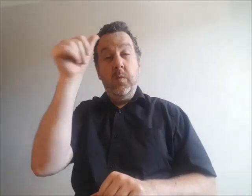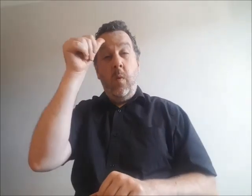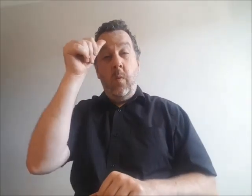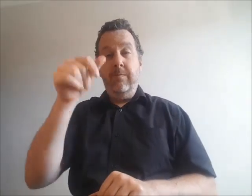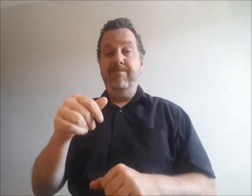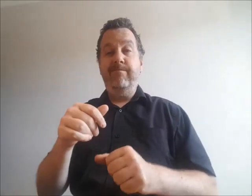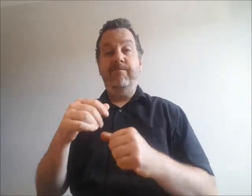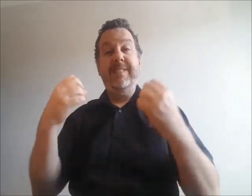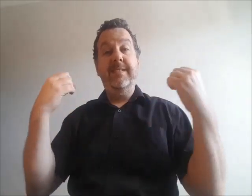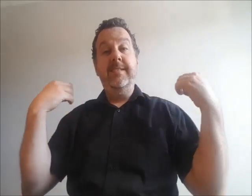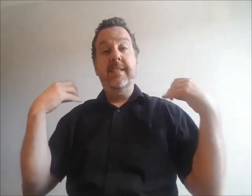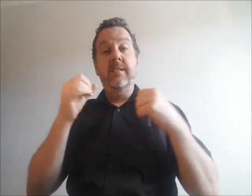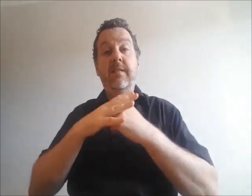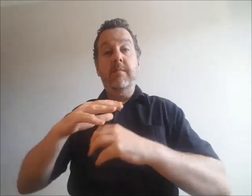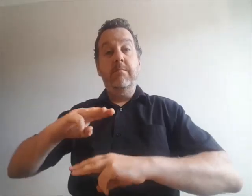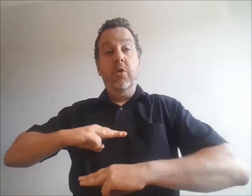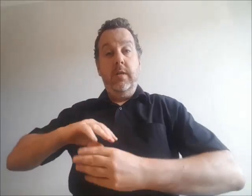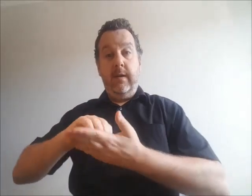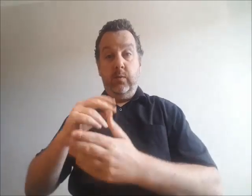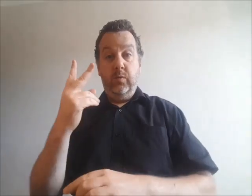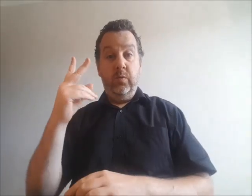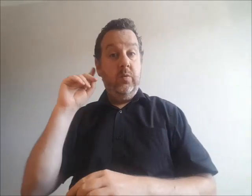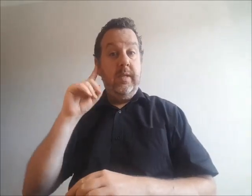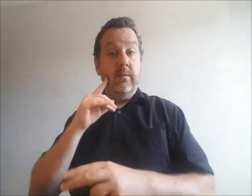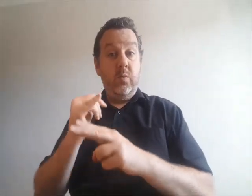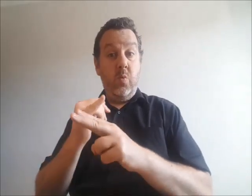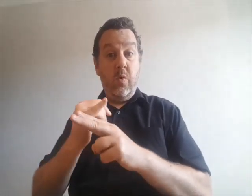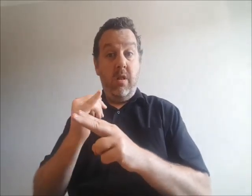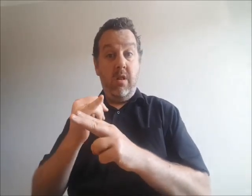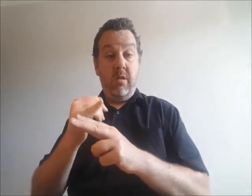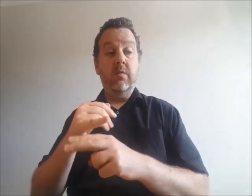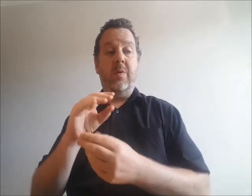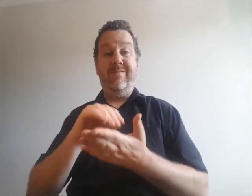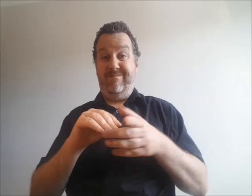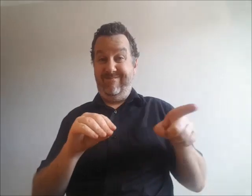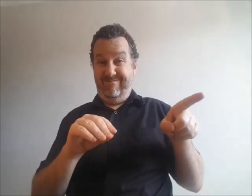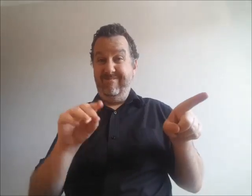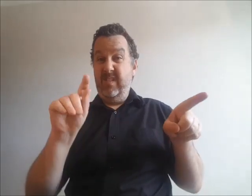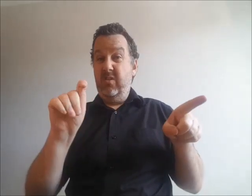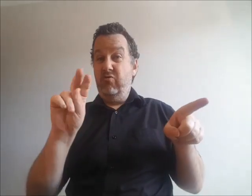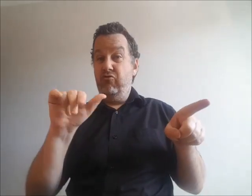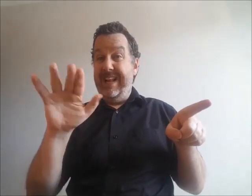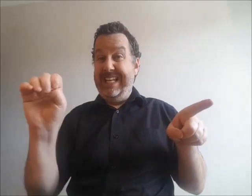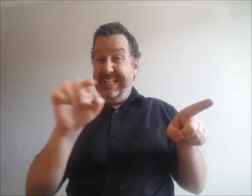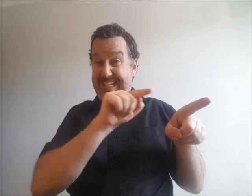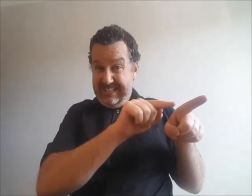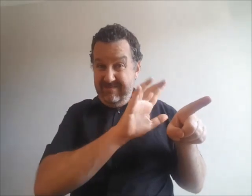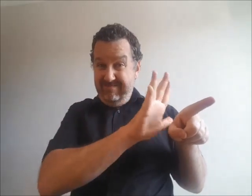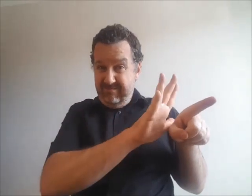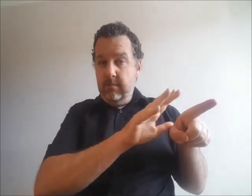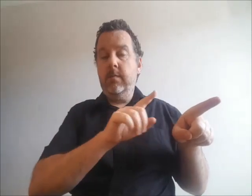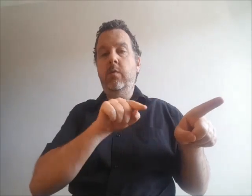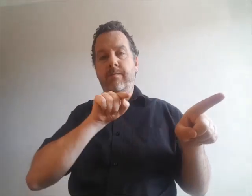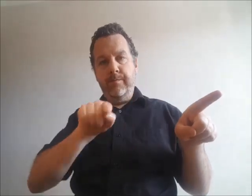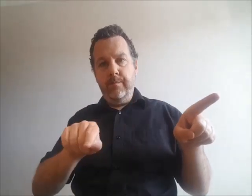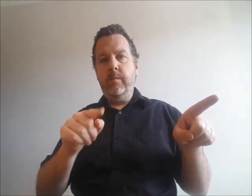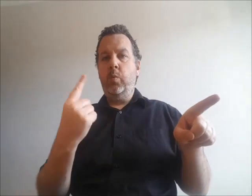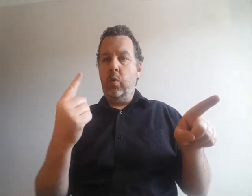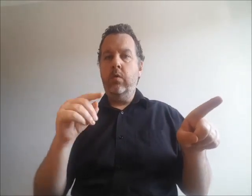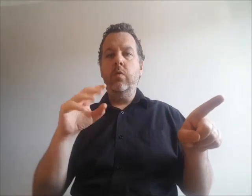Maybe you already know that the Sisters of Mercy ran two deaf schools in Ireland. So, leaving the Tralee class aside for a second,